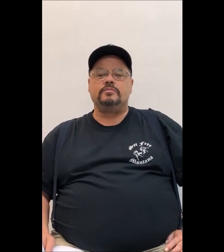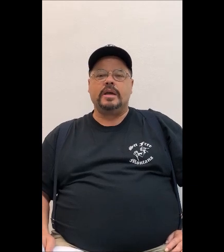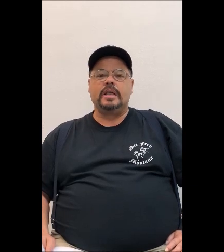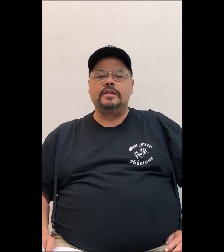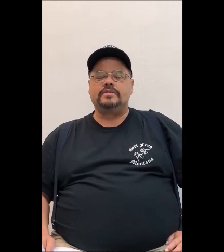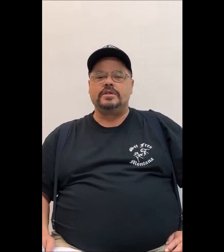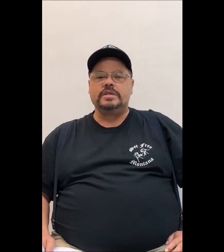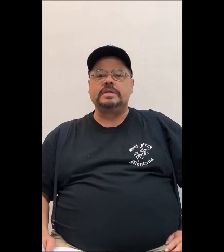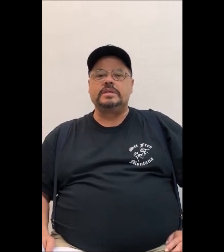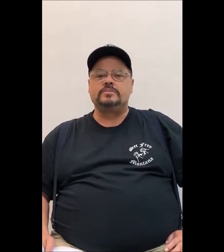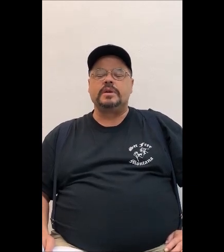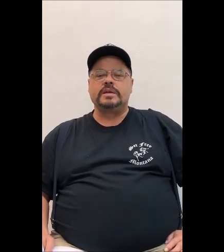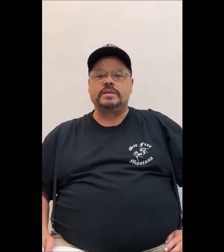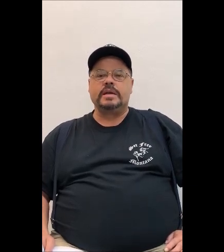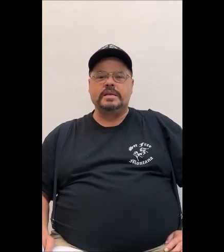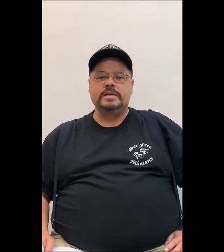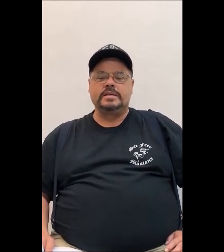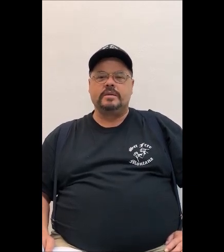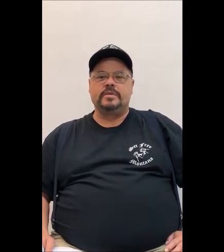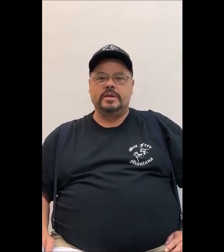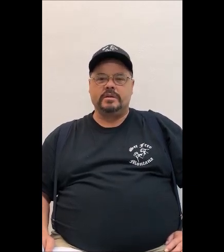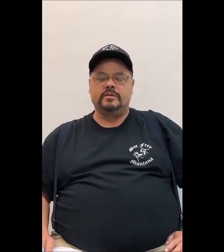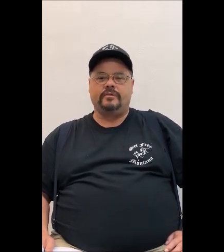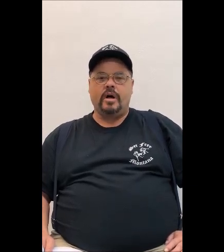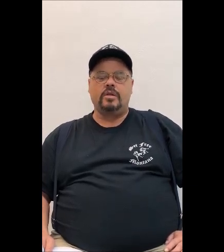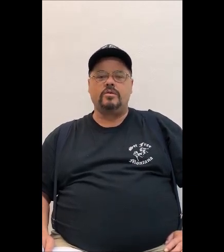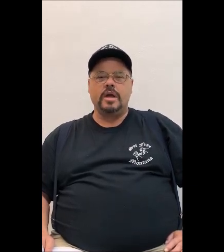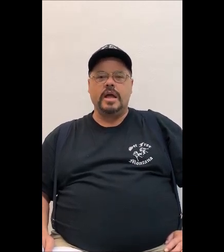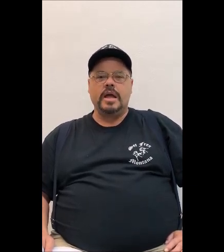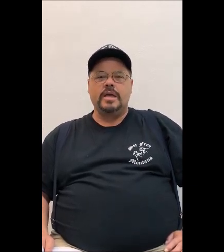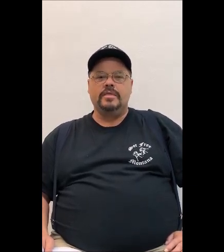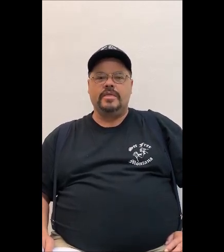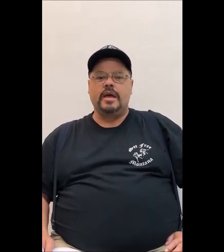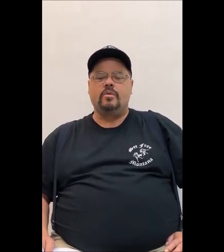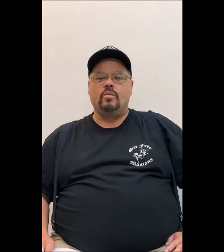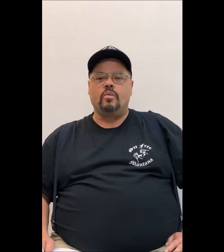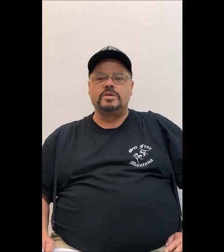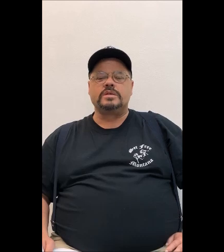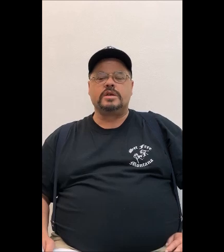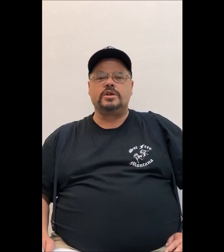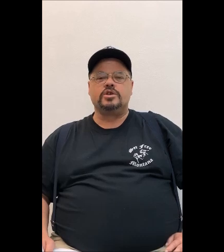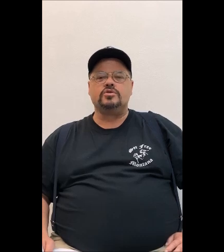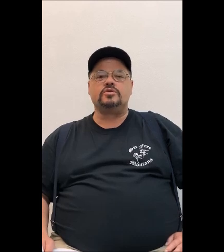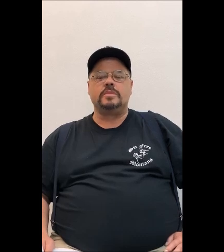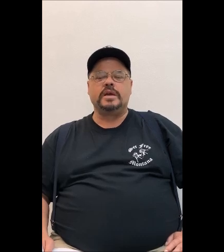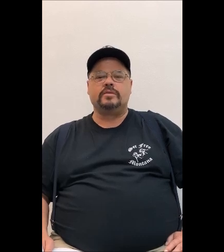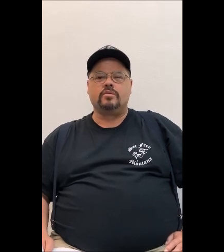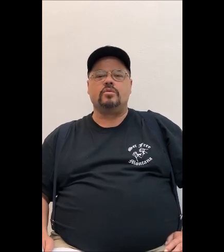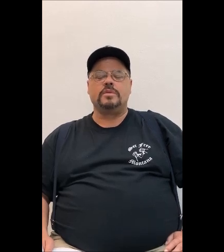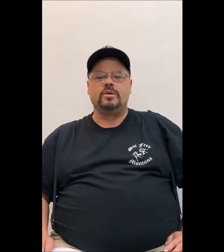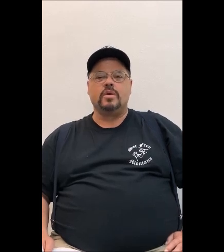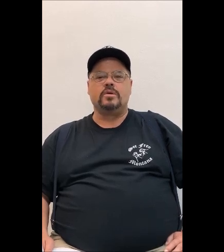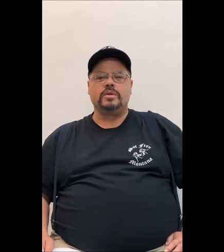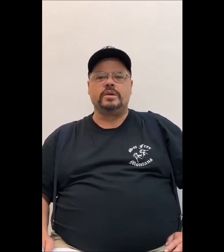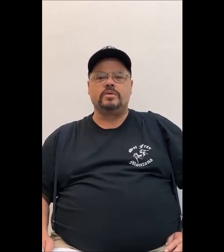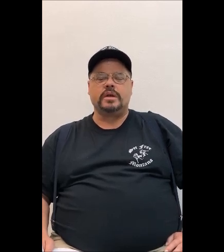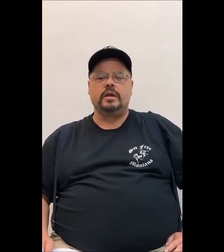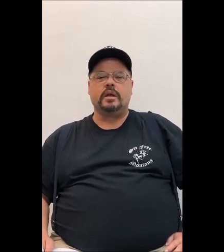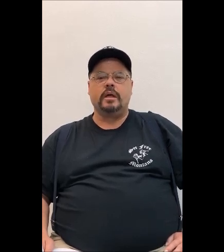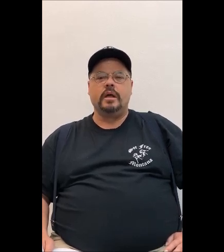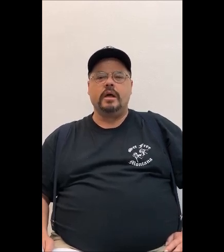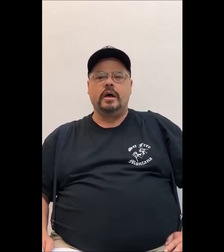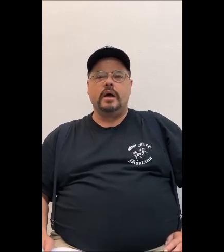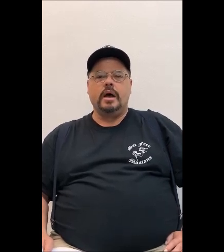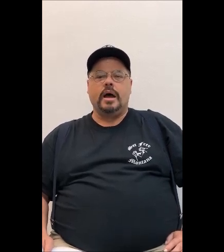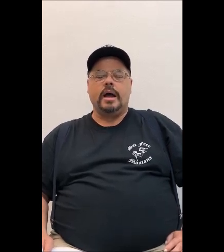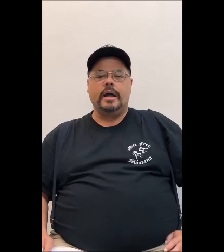I turned my life to Jesus because I needed something to follow that wasn't going to use me and throw me away when they were